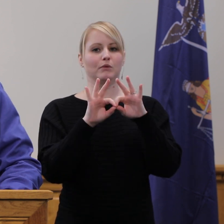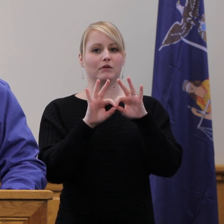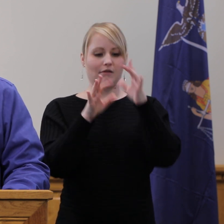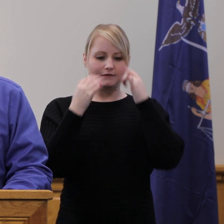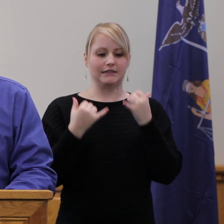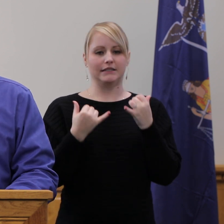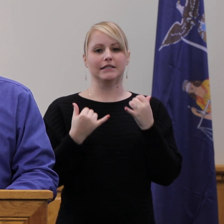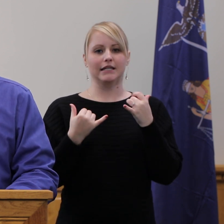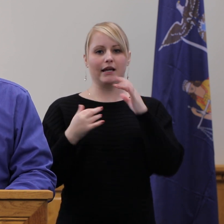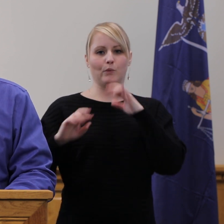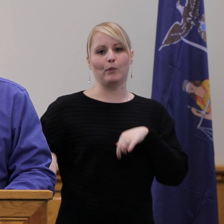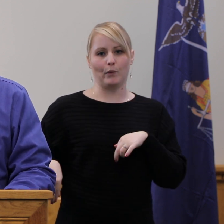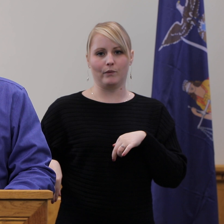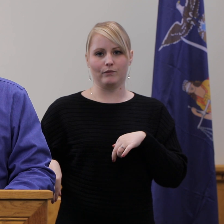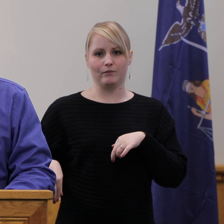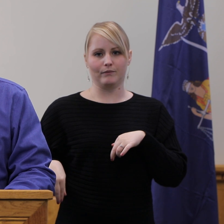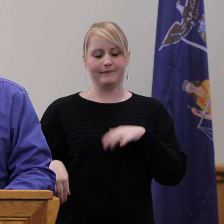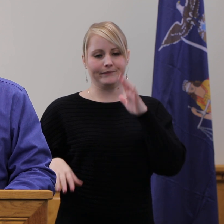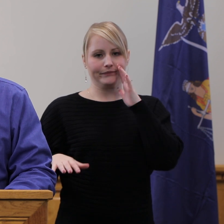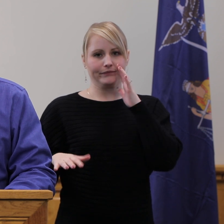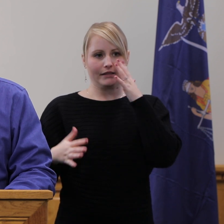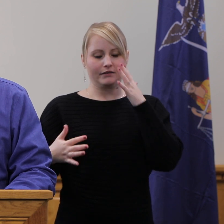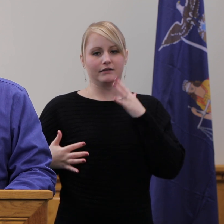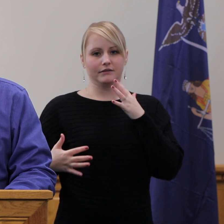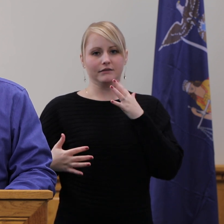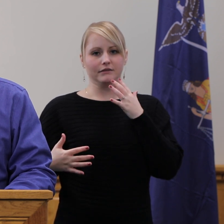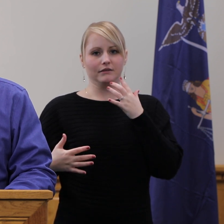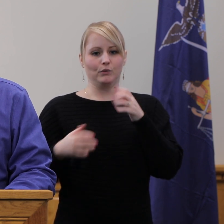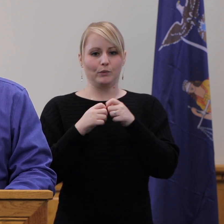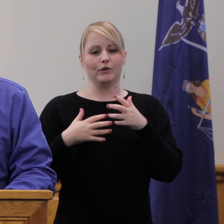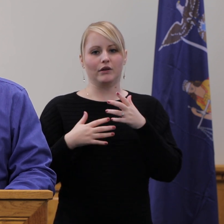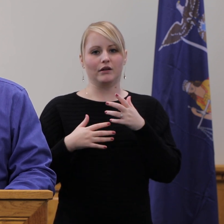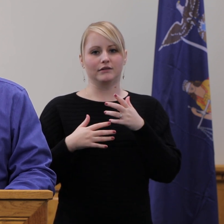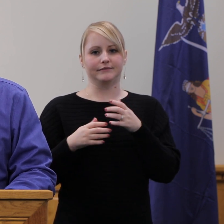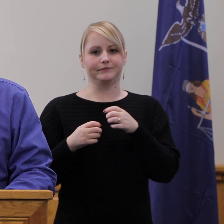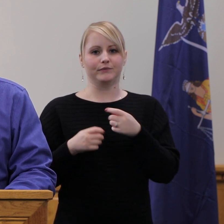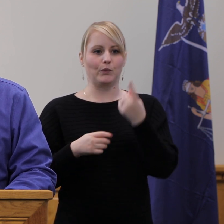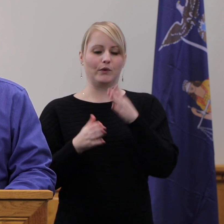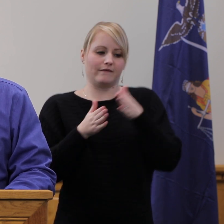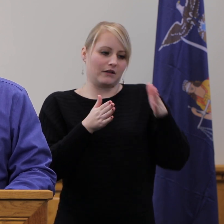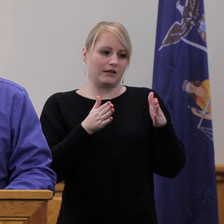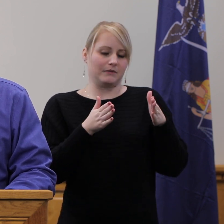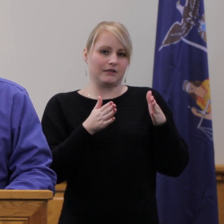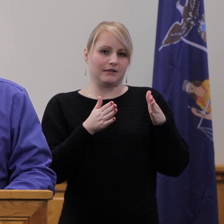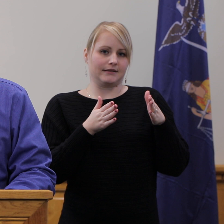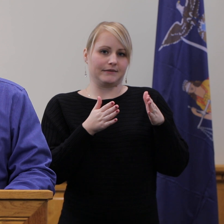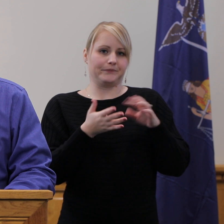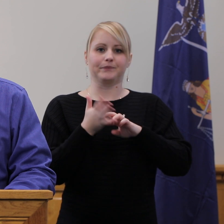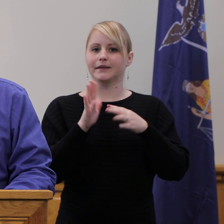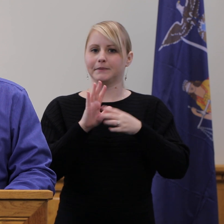today's COVID-19 report. Sadly, we have lost one of our neighbors, marking the 5th death in our county related